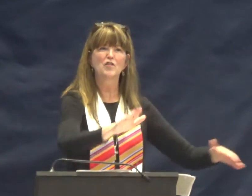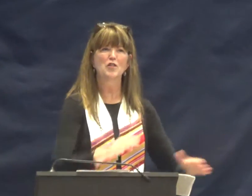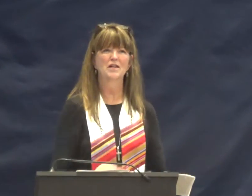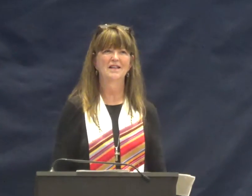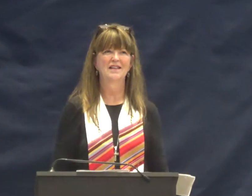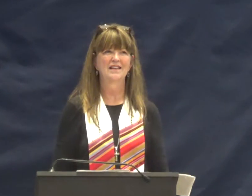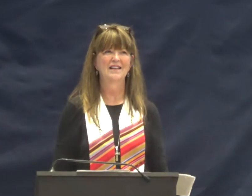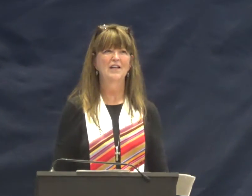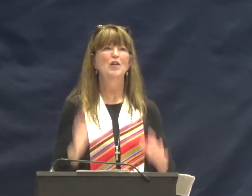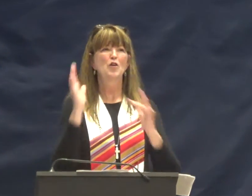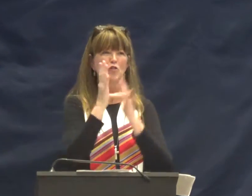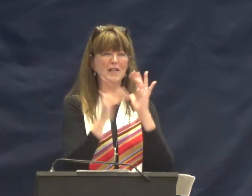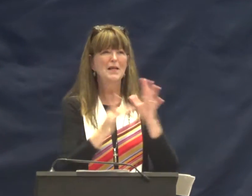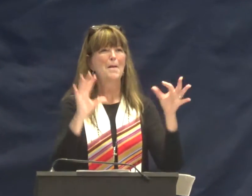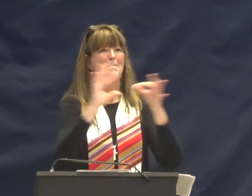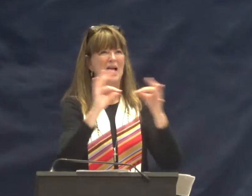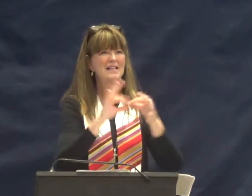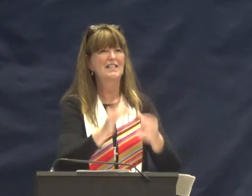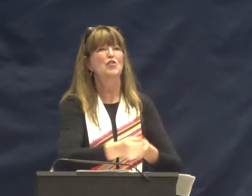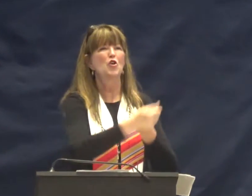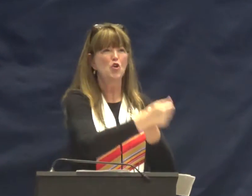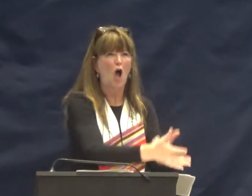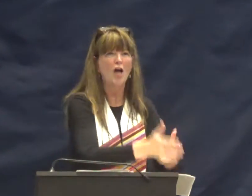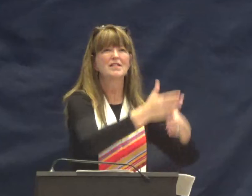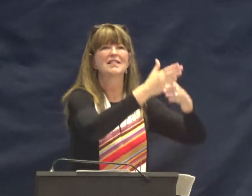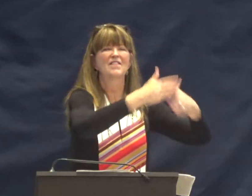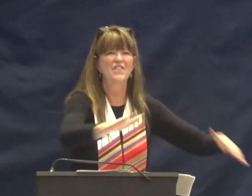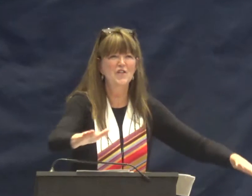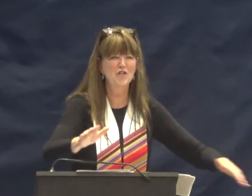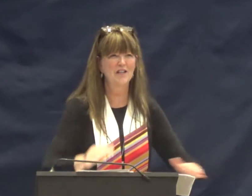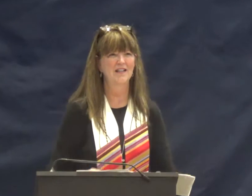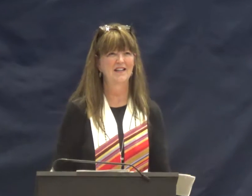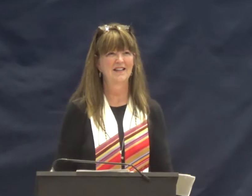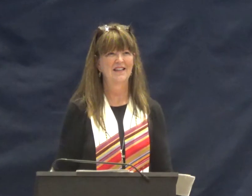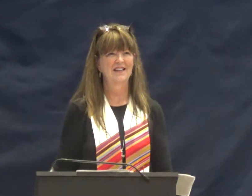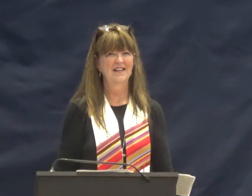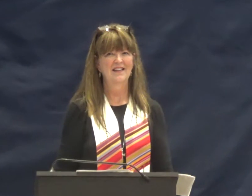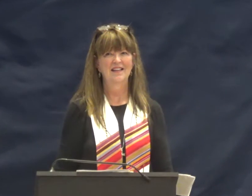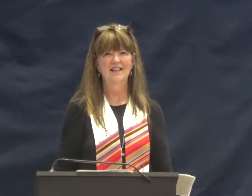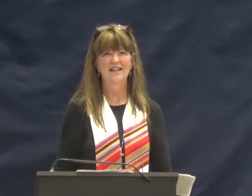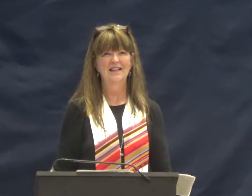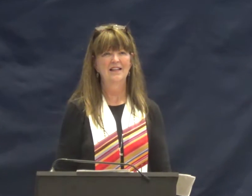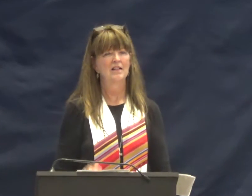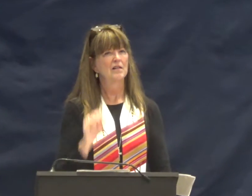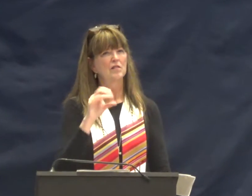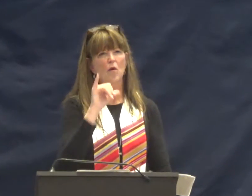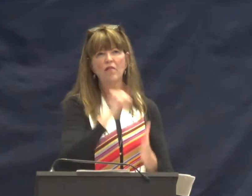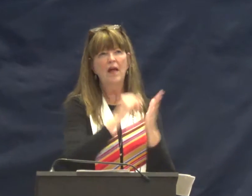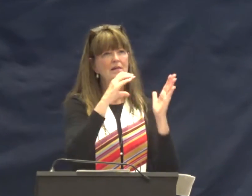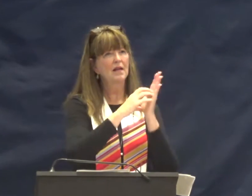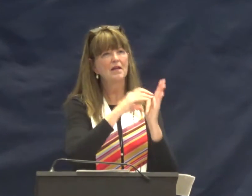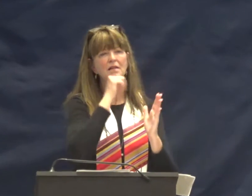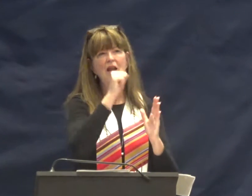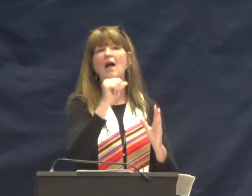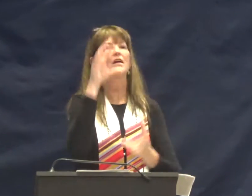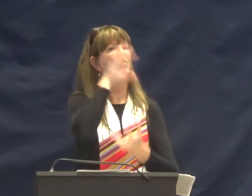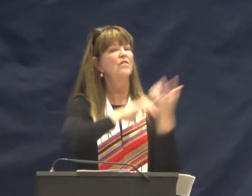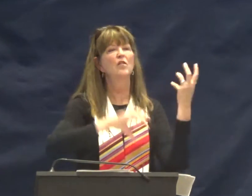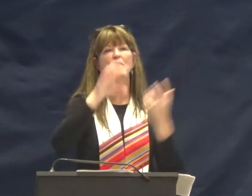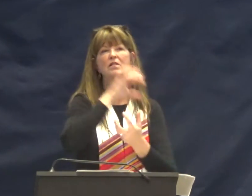They did. So Jesus caused division, and Jesus said he would be causing division.